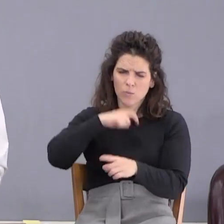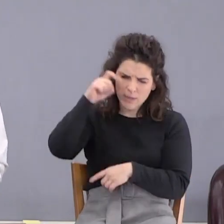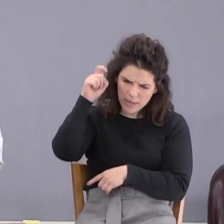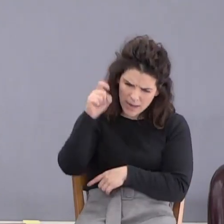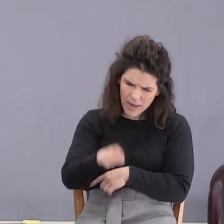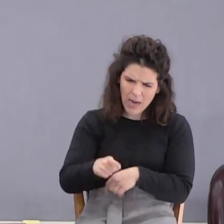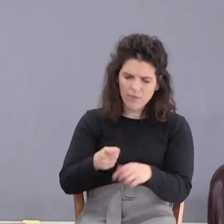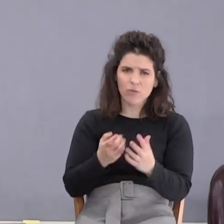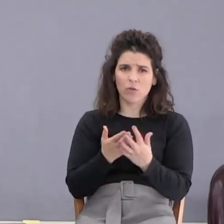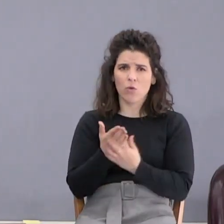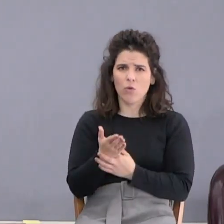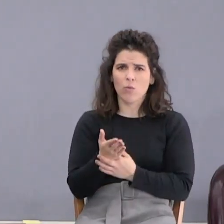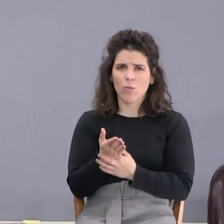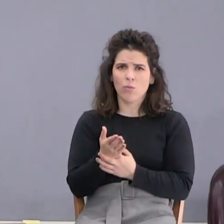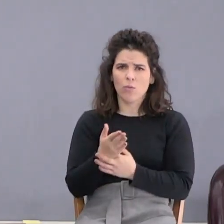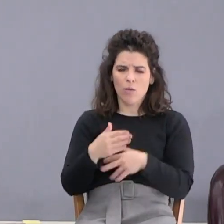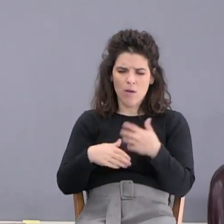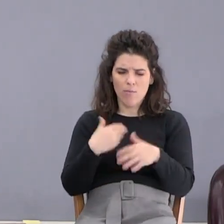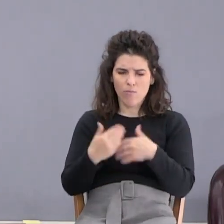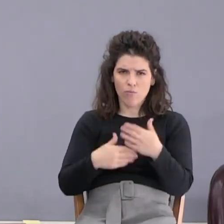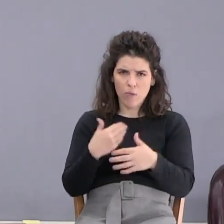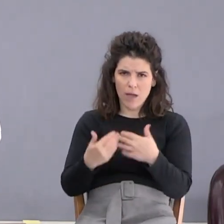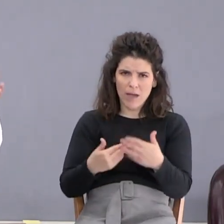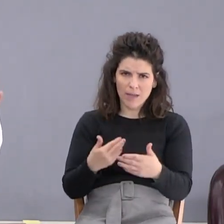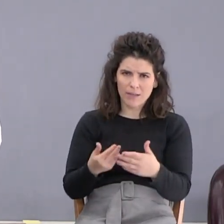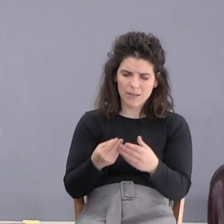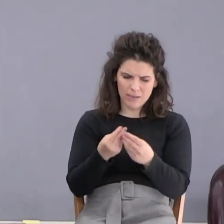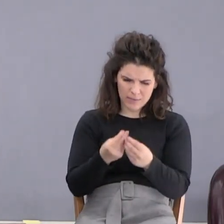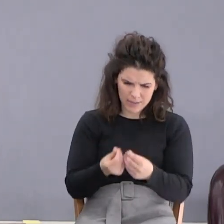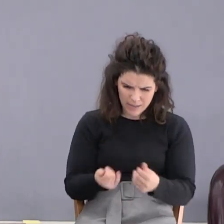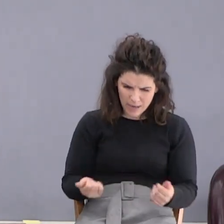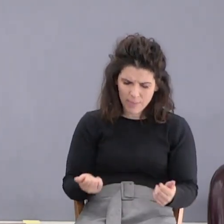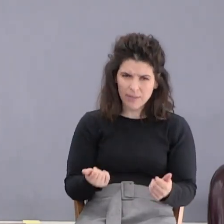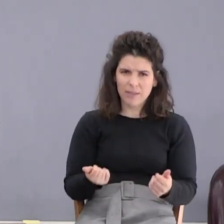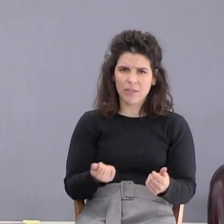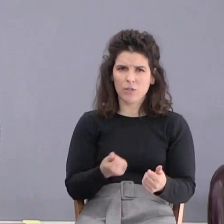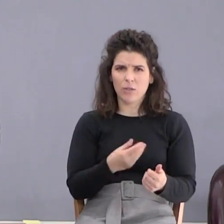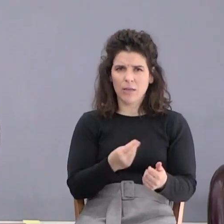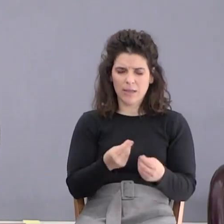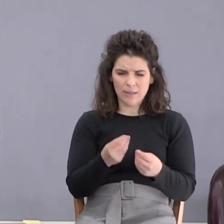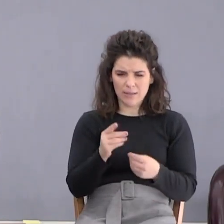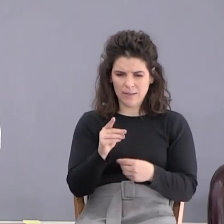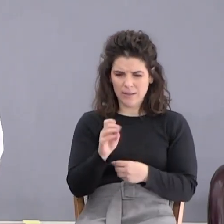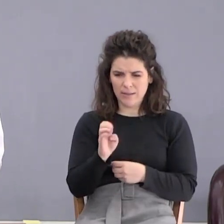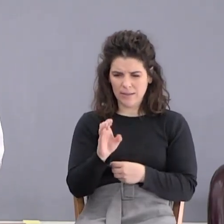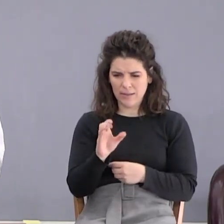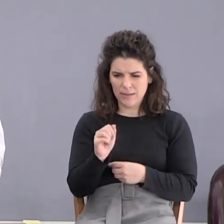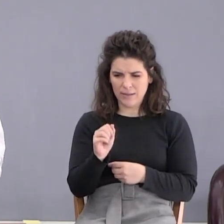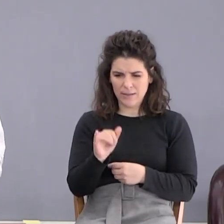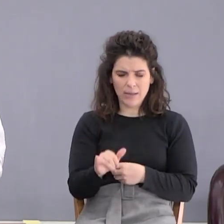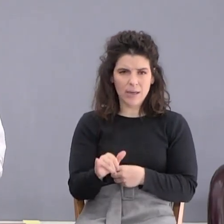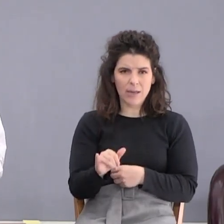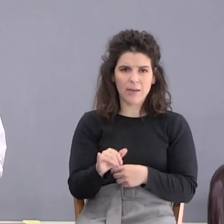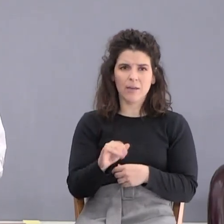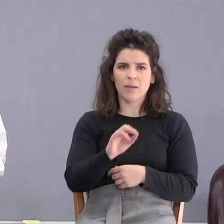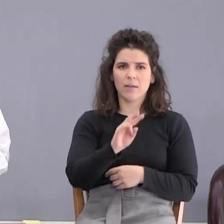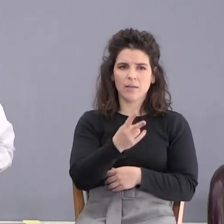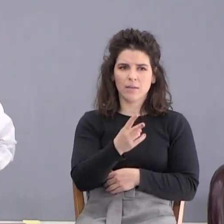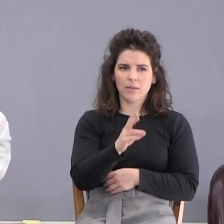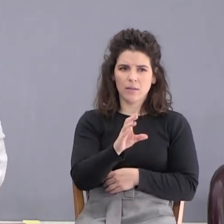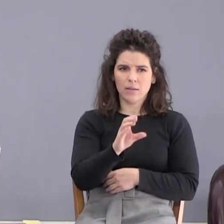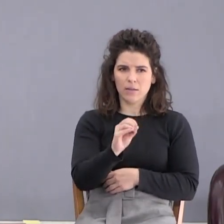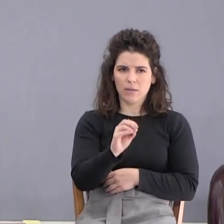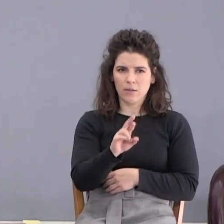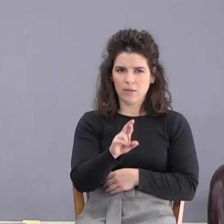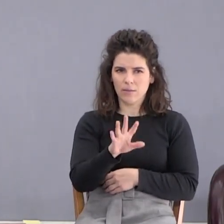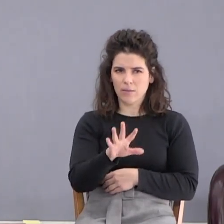have to go through a process of decomposition and decay. In 2 Corinthians chapter 5, verse